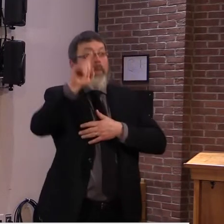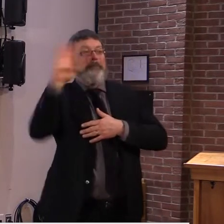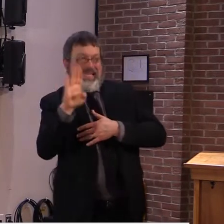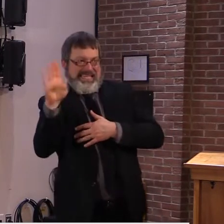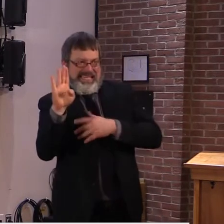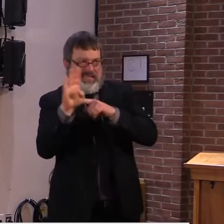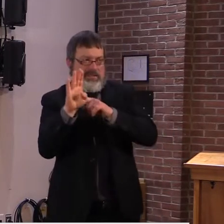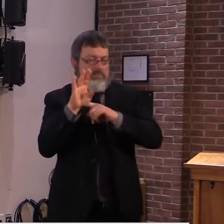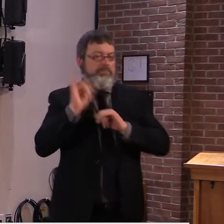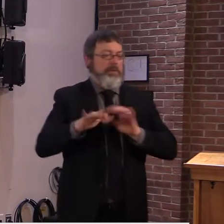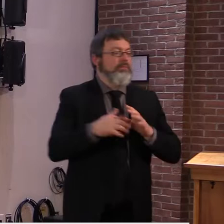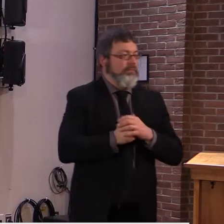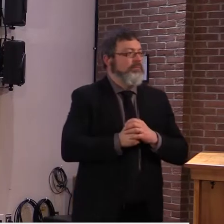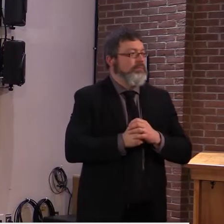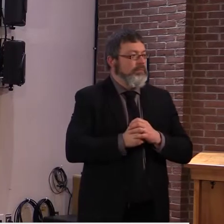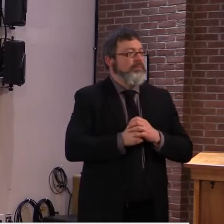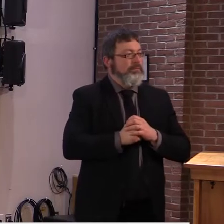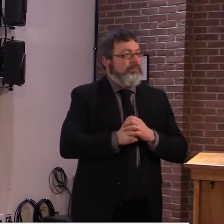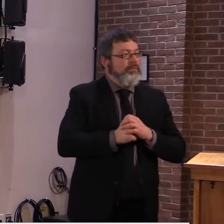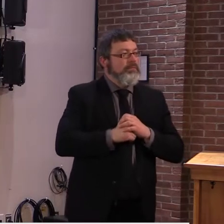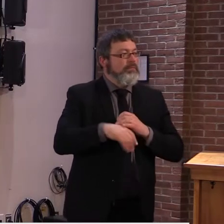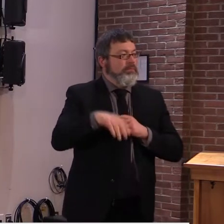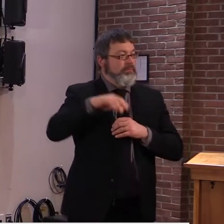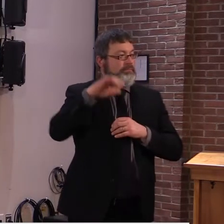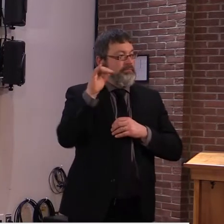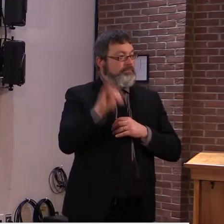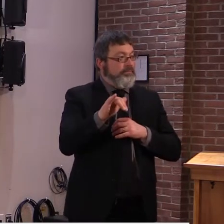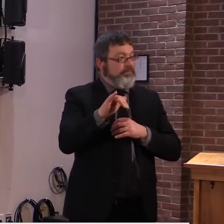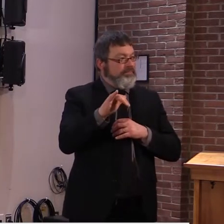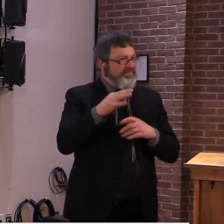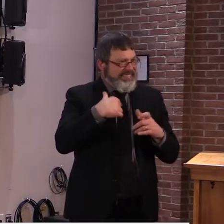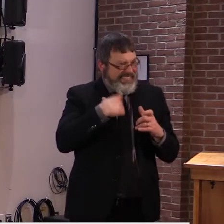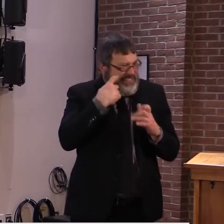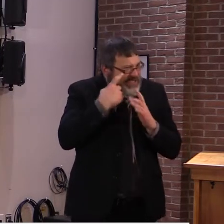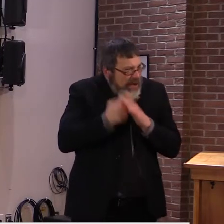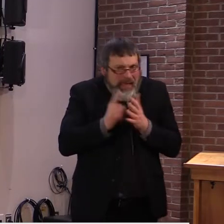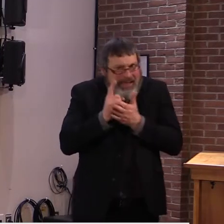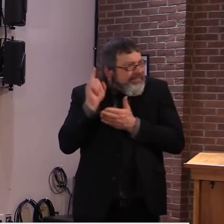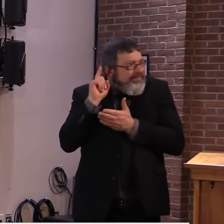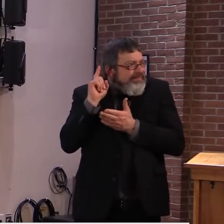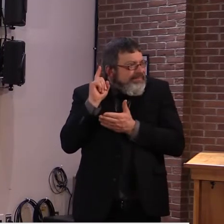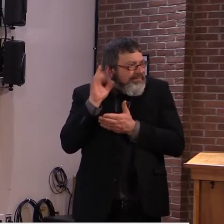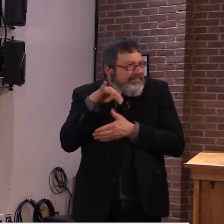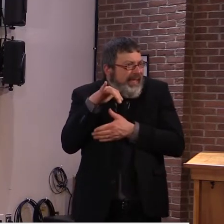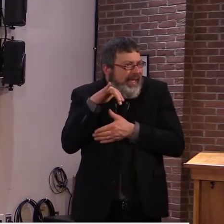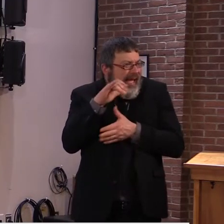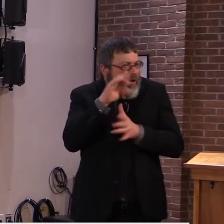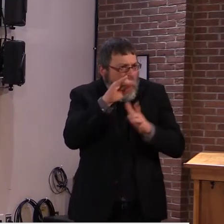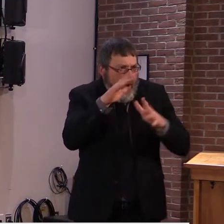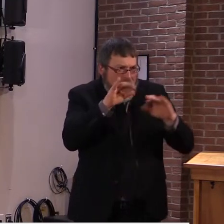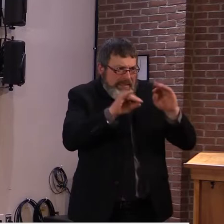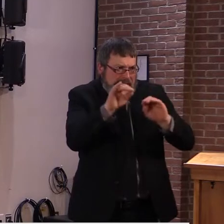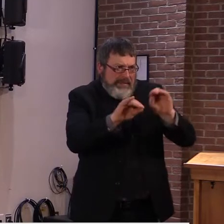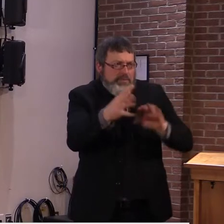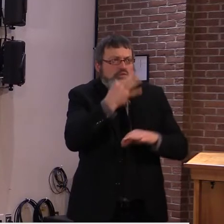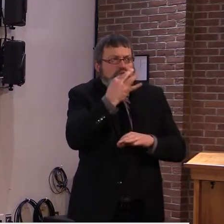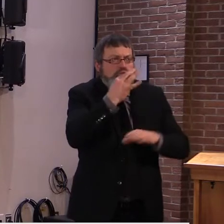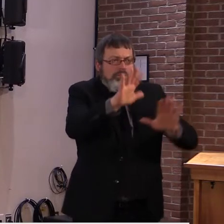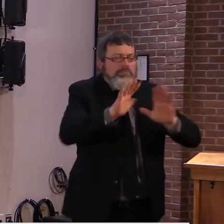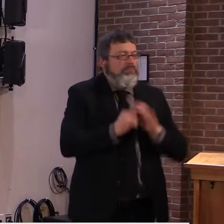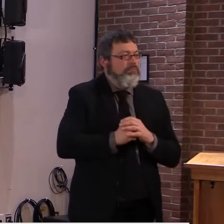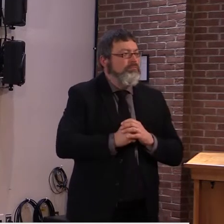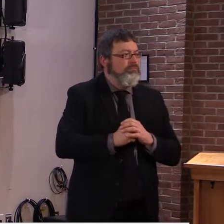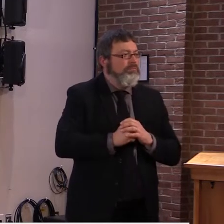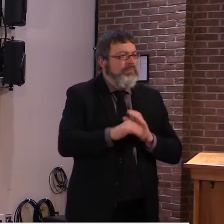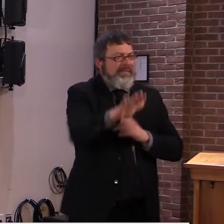that we have only just started on what is a long road. My message for everyone is be patient. This is going to take